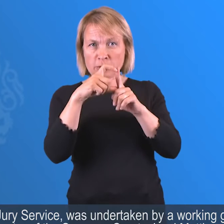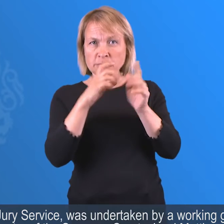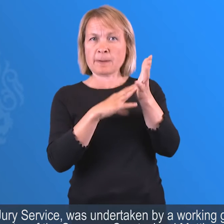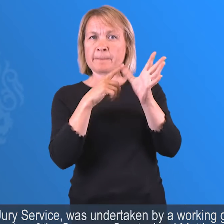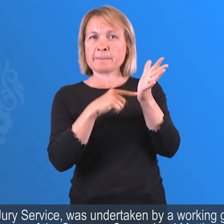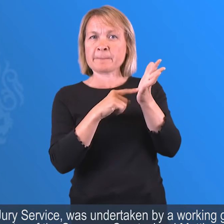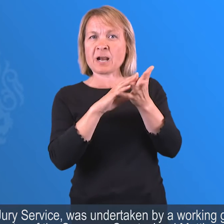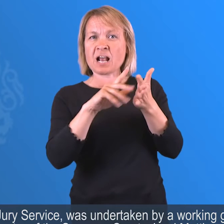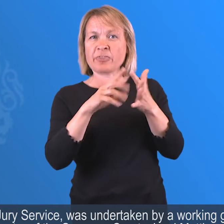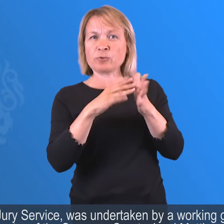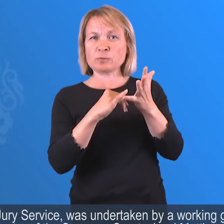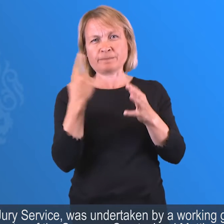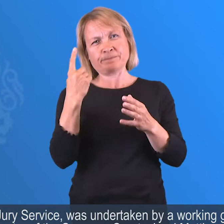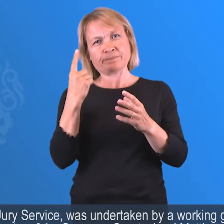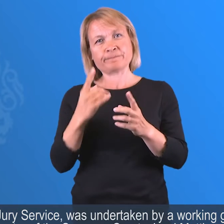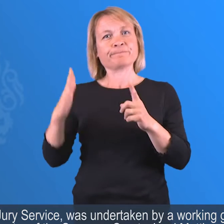Lord Matthews.